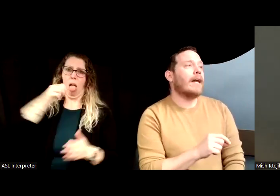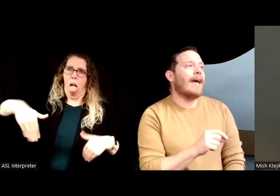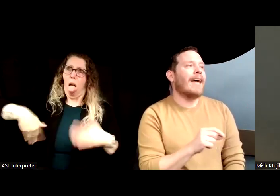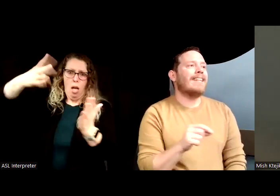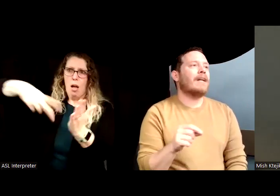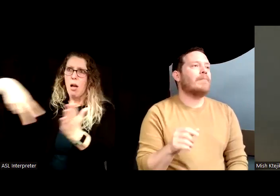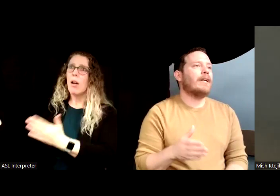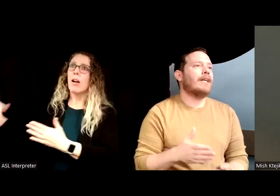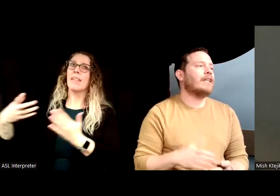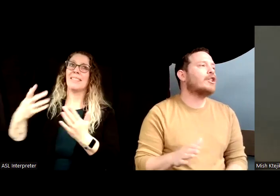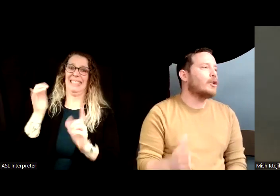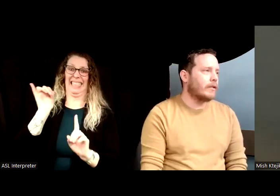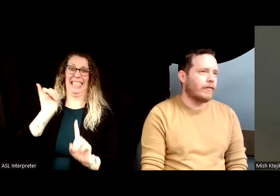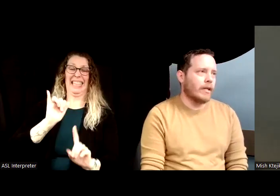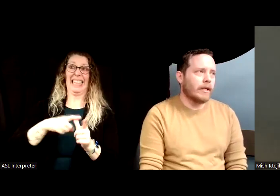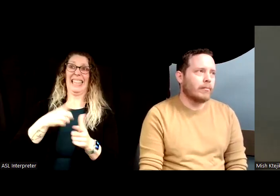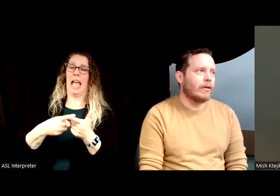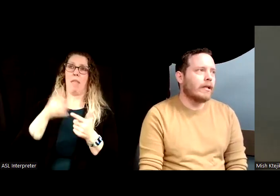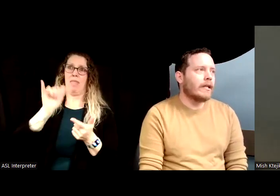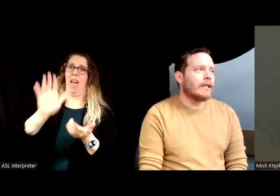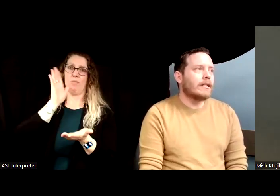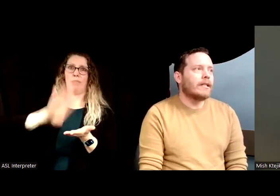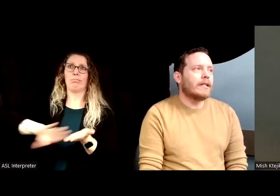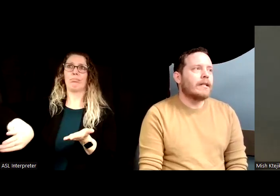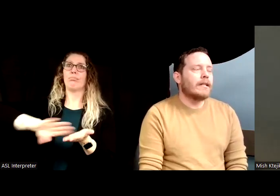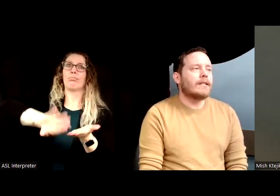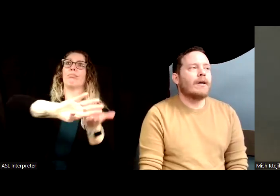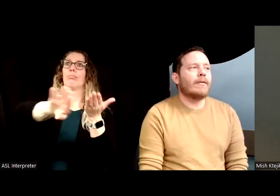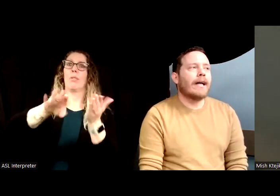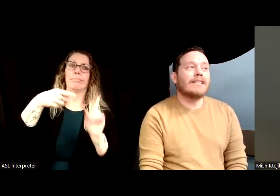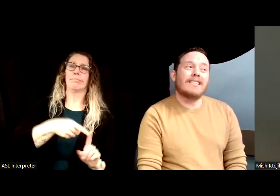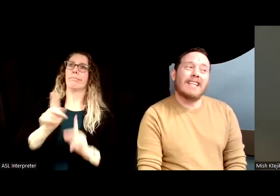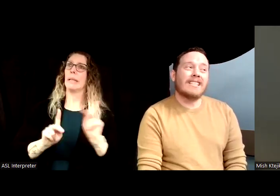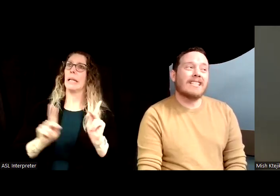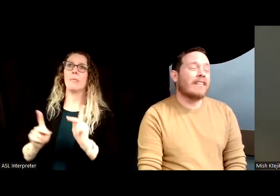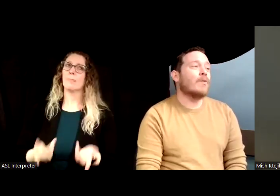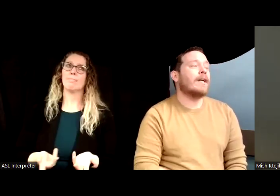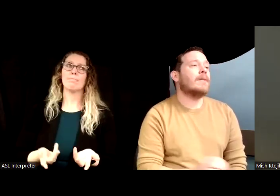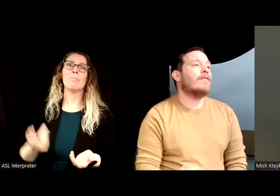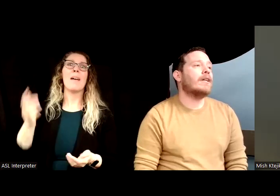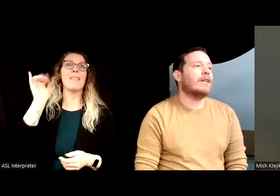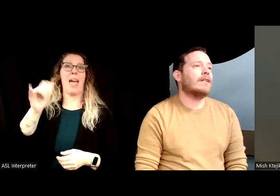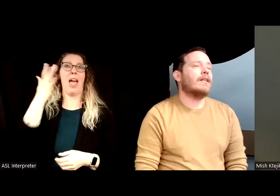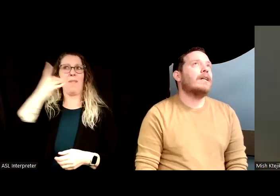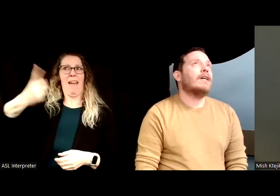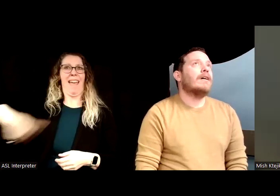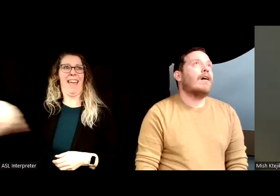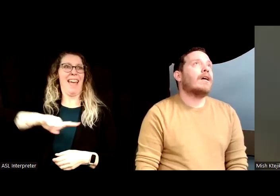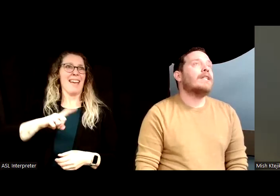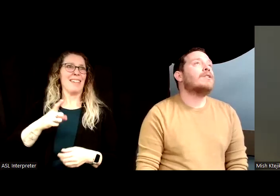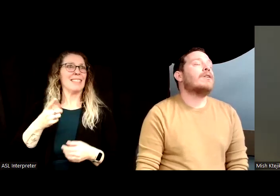reading through that and that being exclusive of some people. So that's I think why some of us